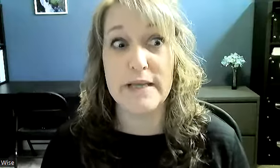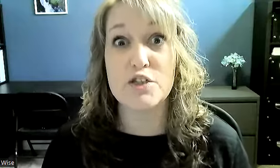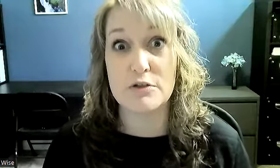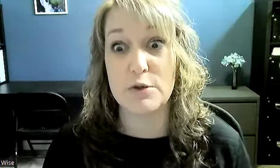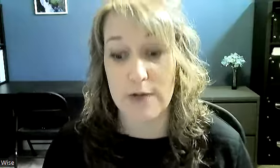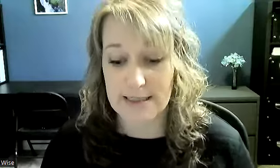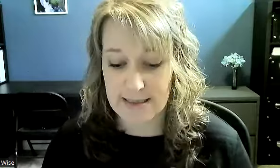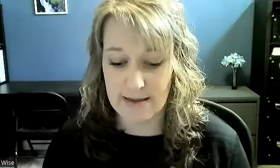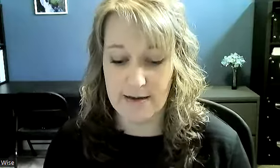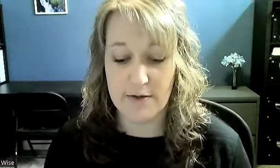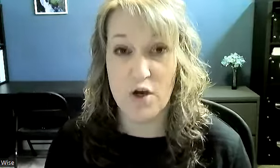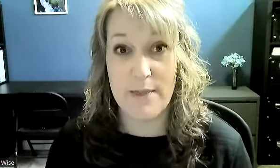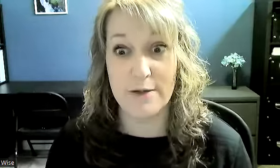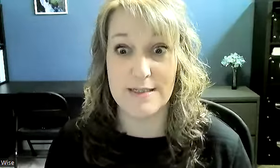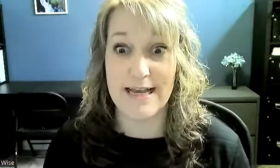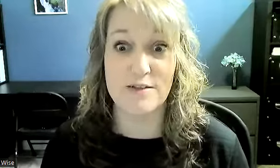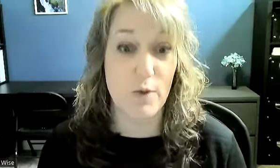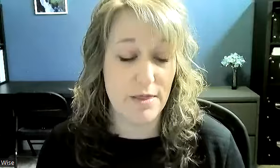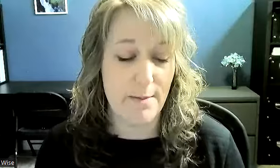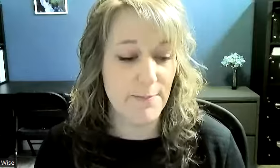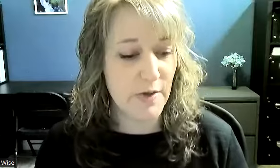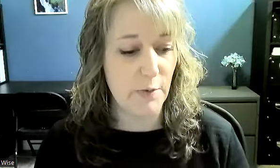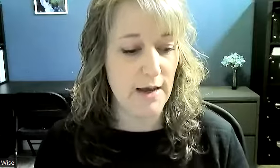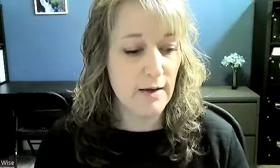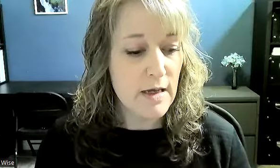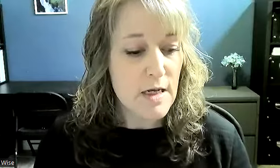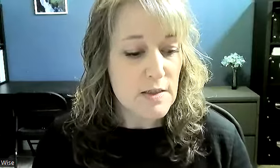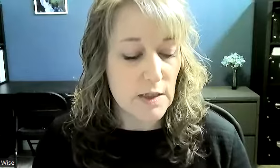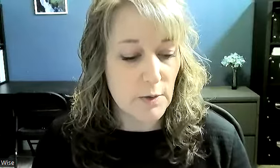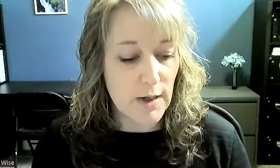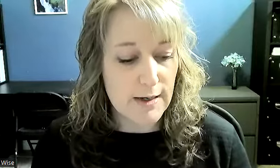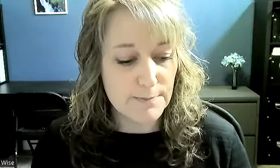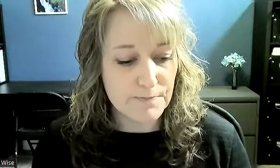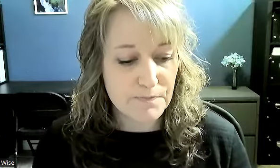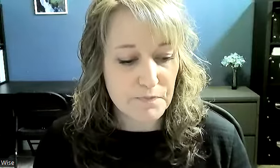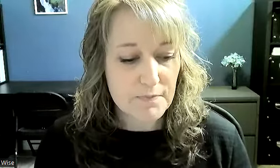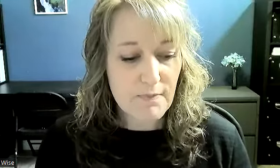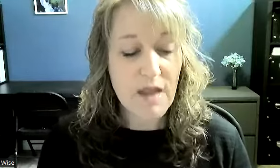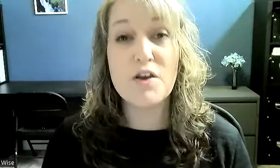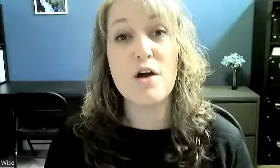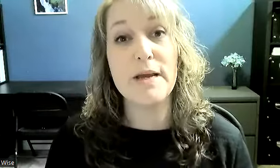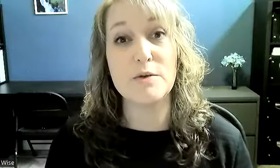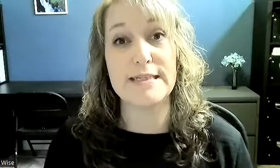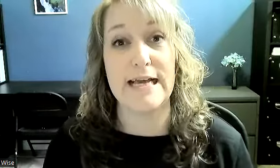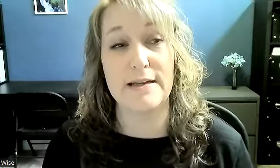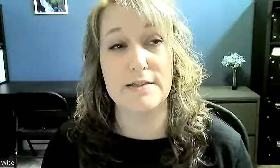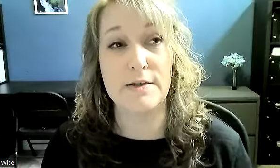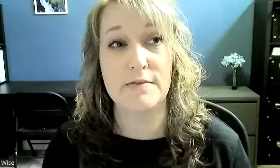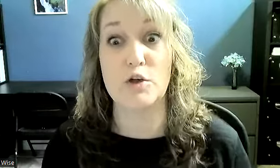sure that you practice the non-manual signs with them. Okay, so the non-manual signs, there are two